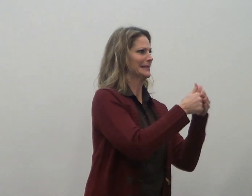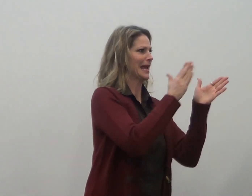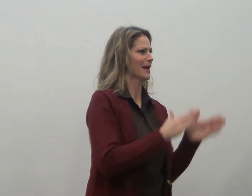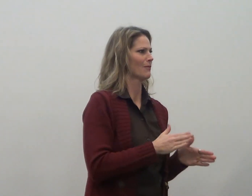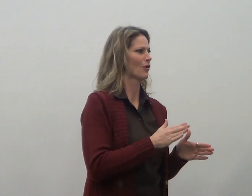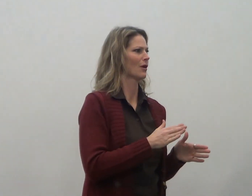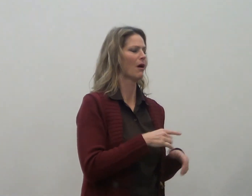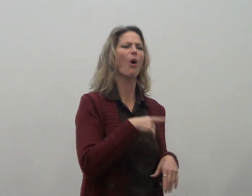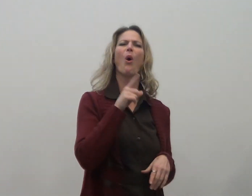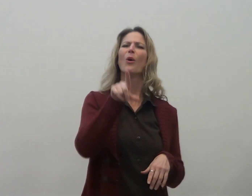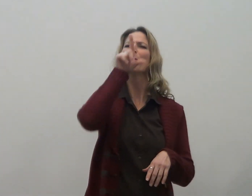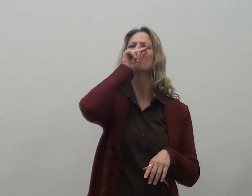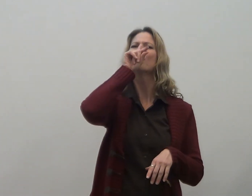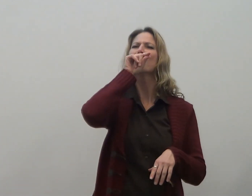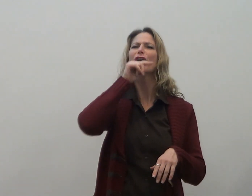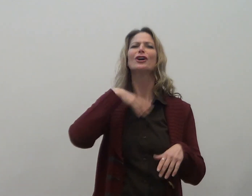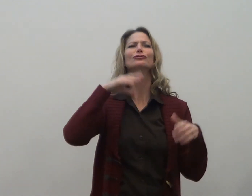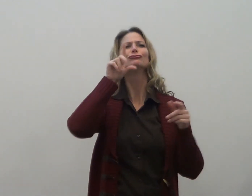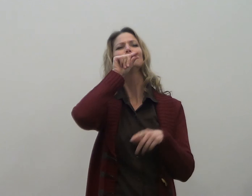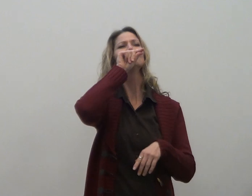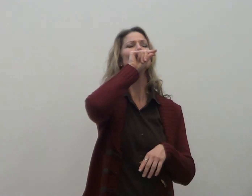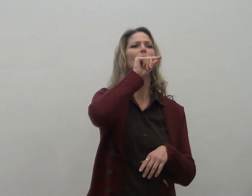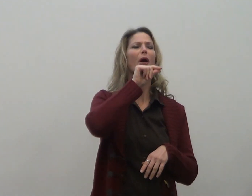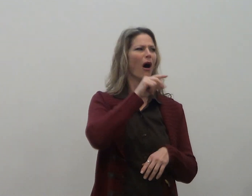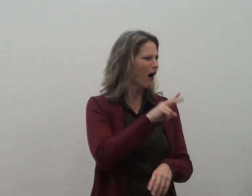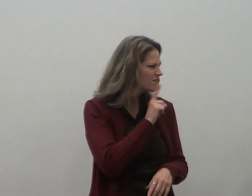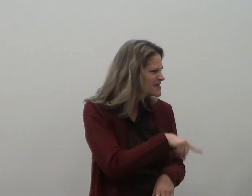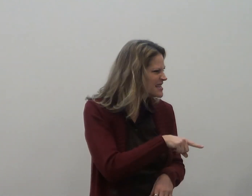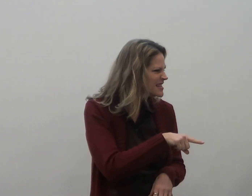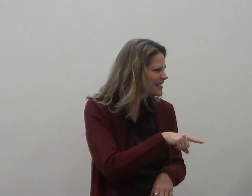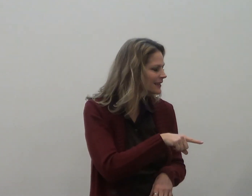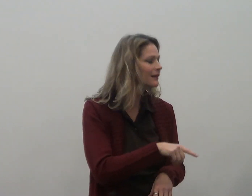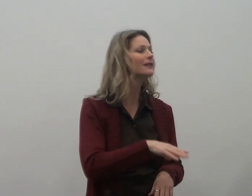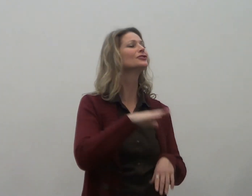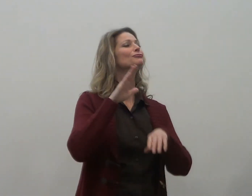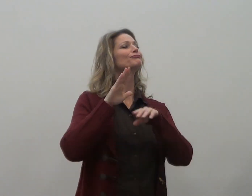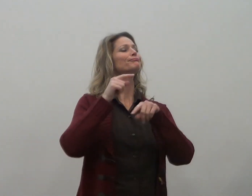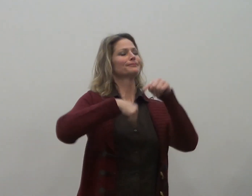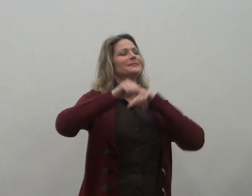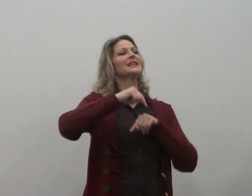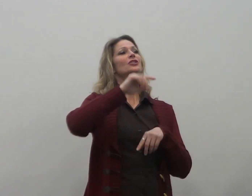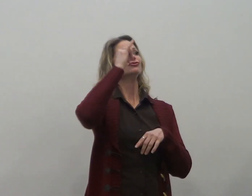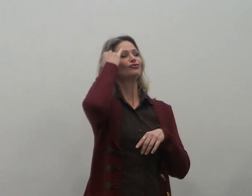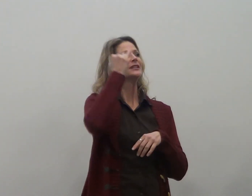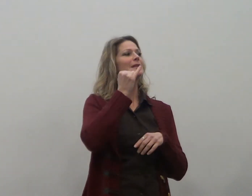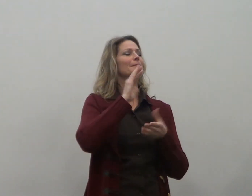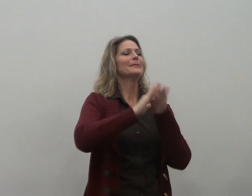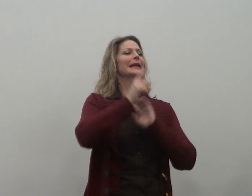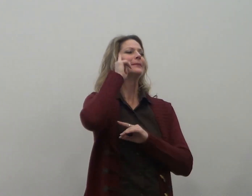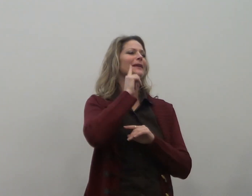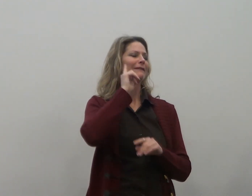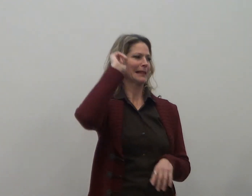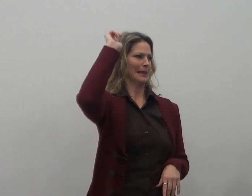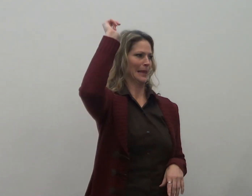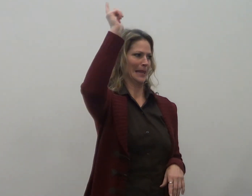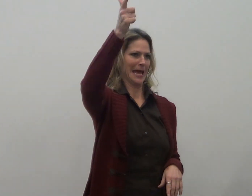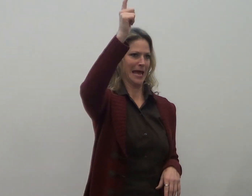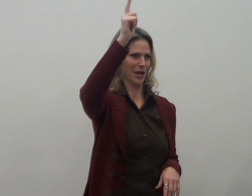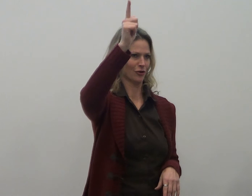actually birds chirping. And he actually became deaf later in life, and it just like the sound was so different with the cochlear implant that he